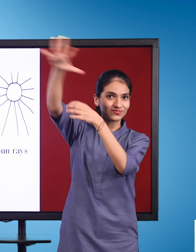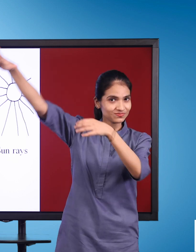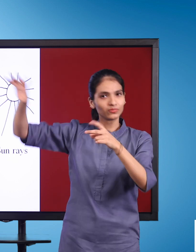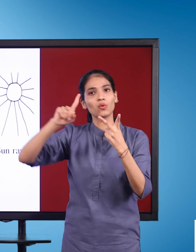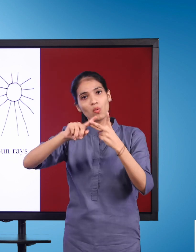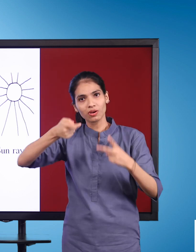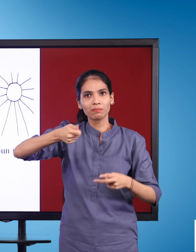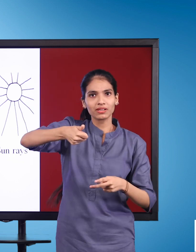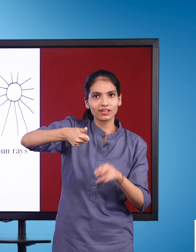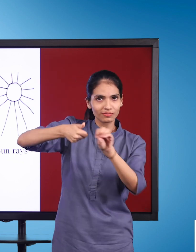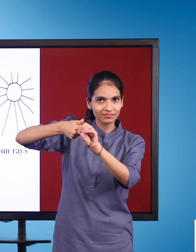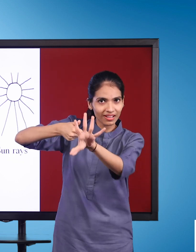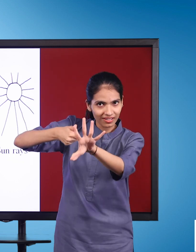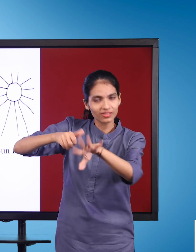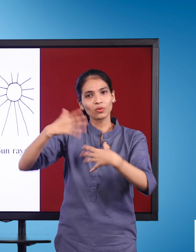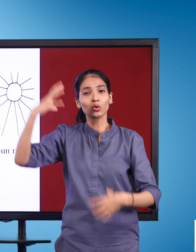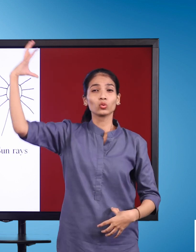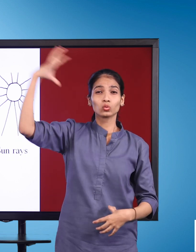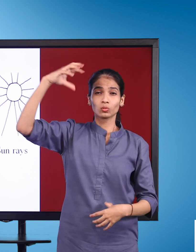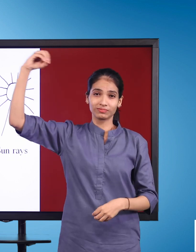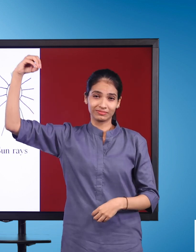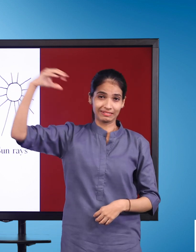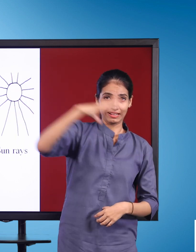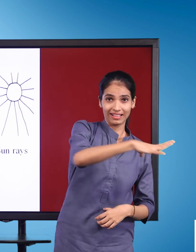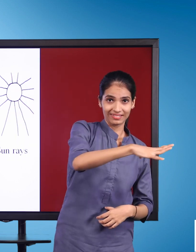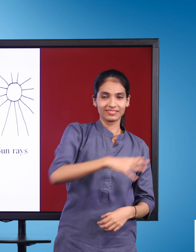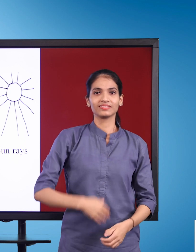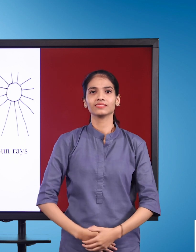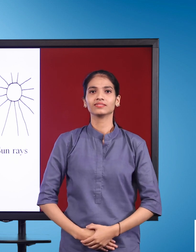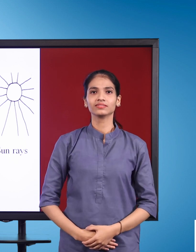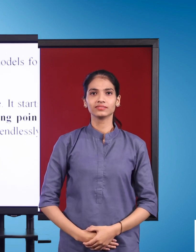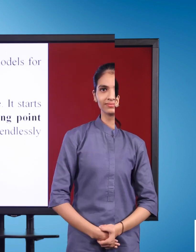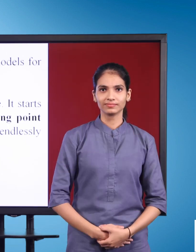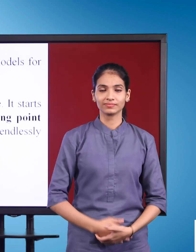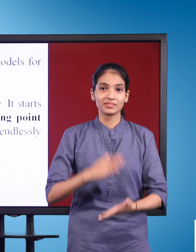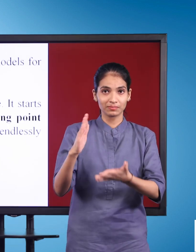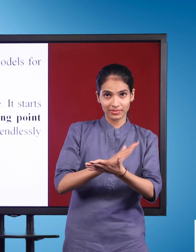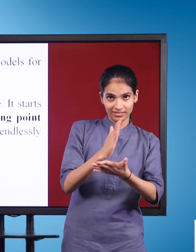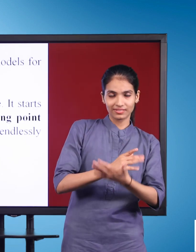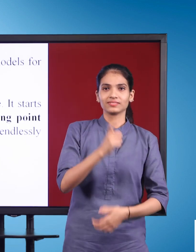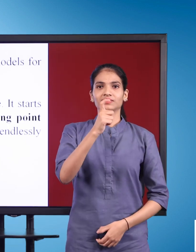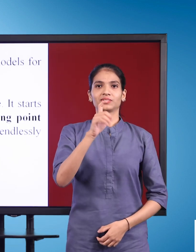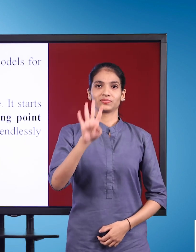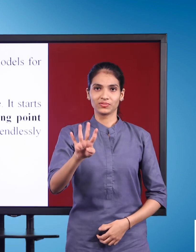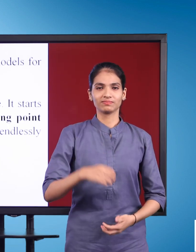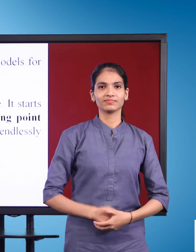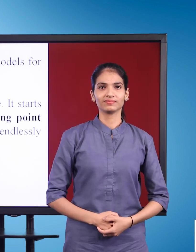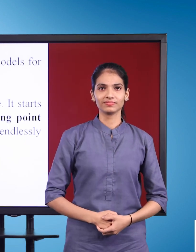ray of light from a torch. Third, sun rays. Page 74.